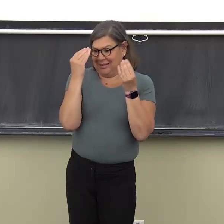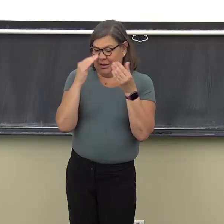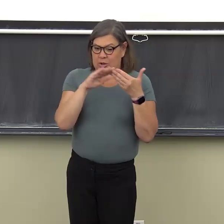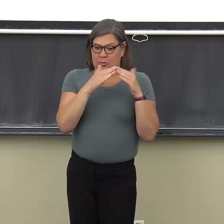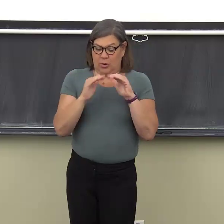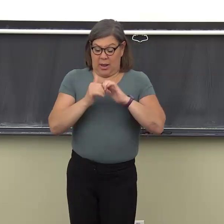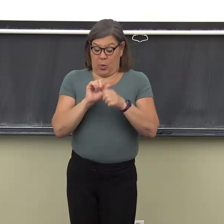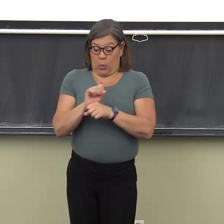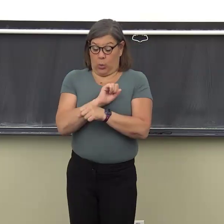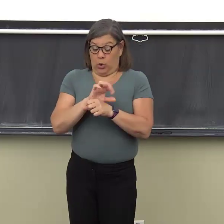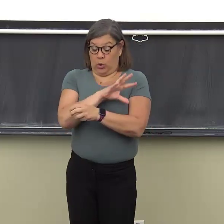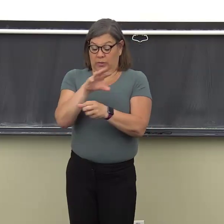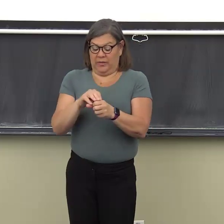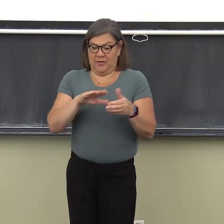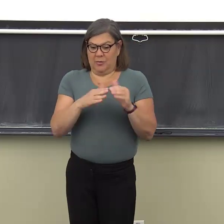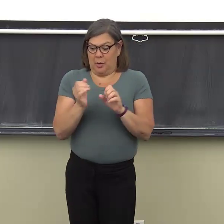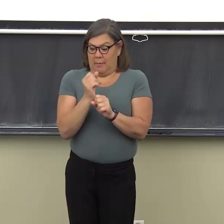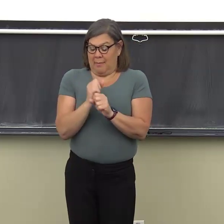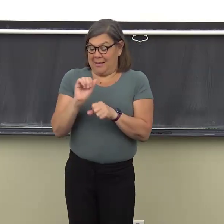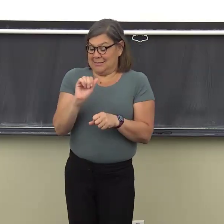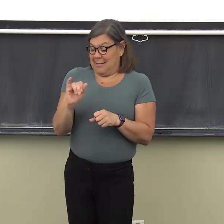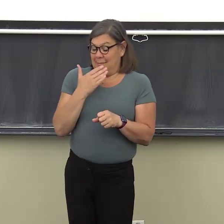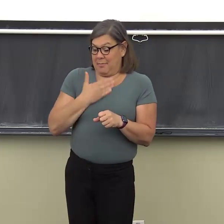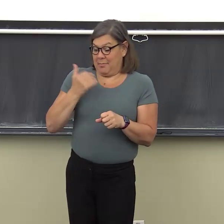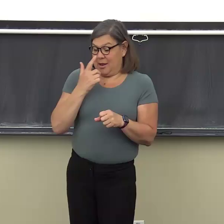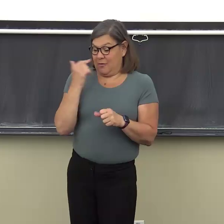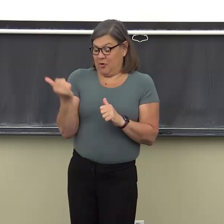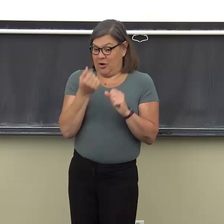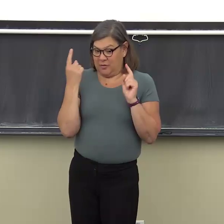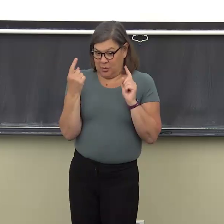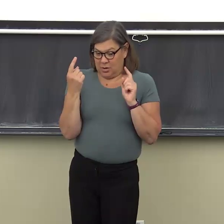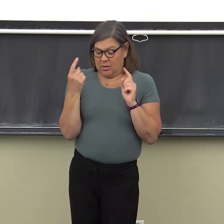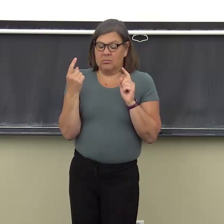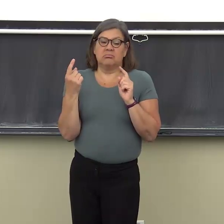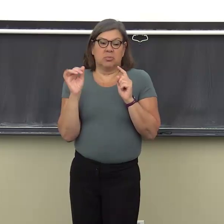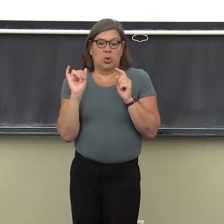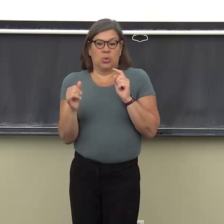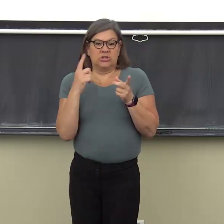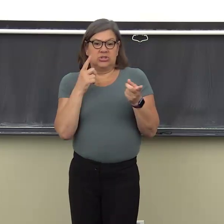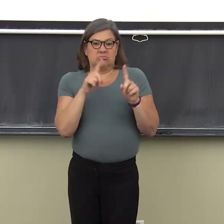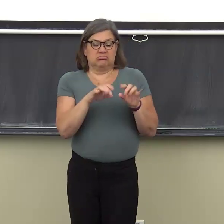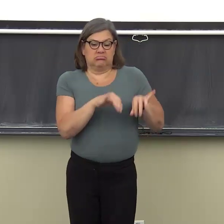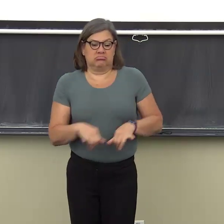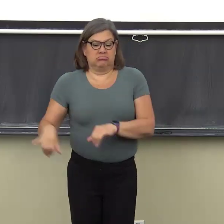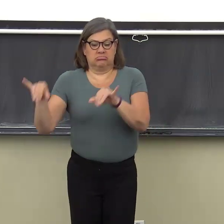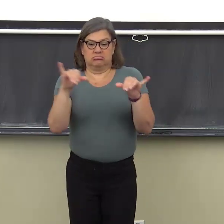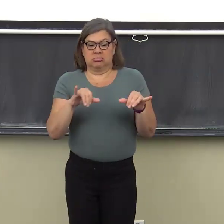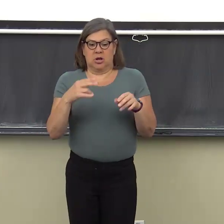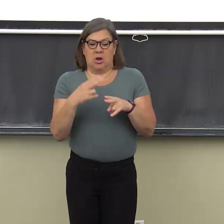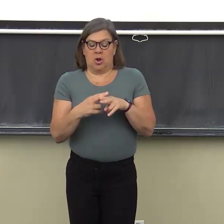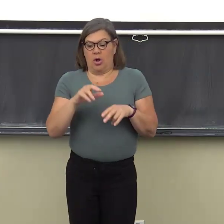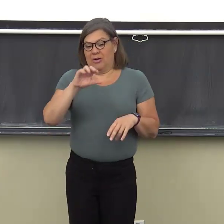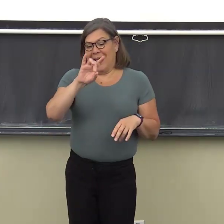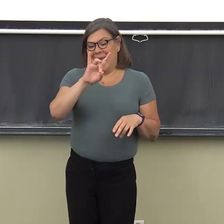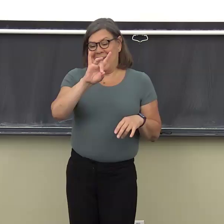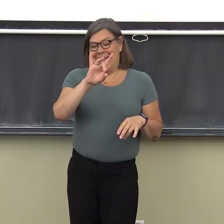this community make AI better for everybody, which echoes in cities. There's this movement called